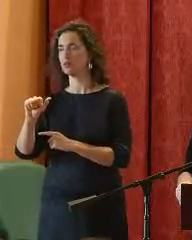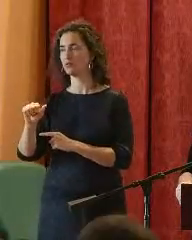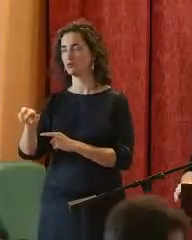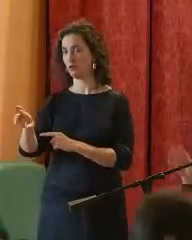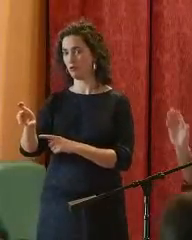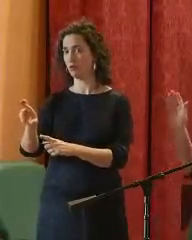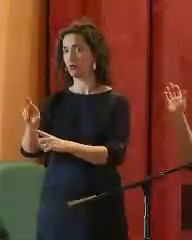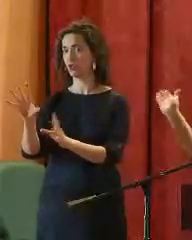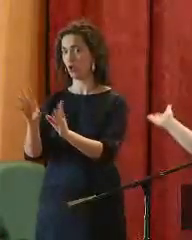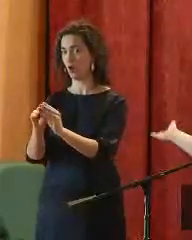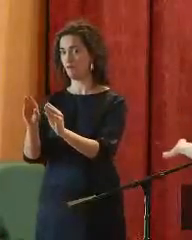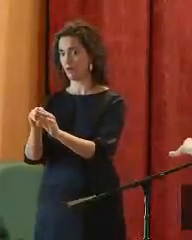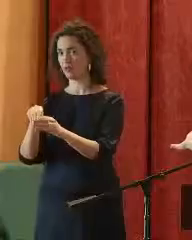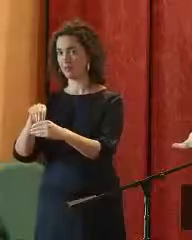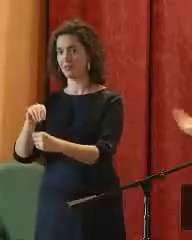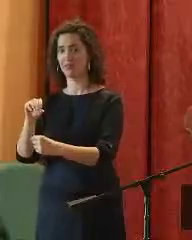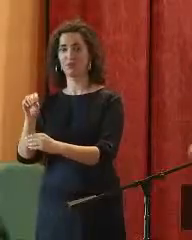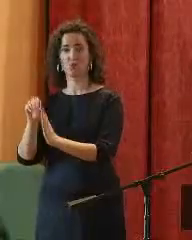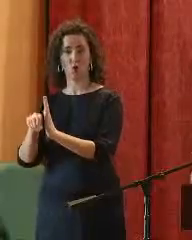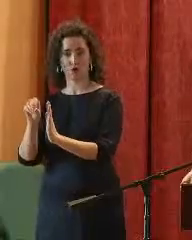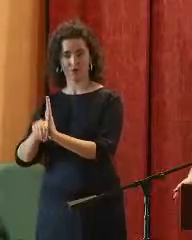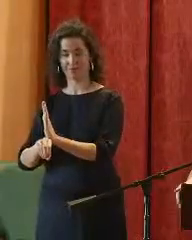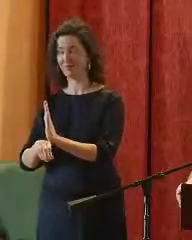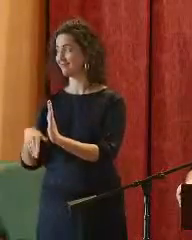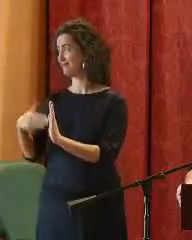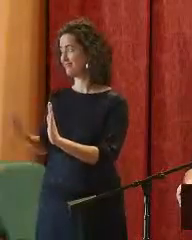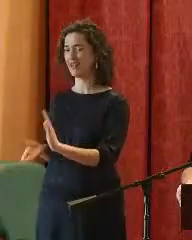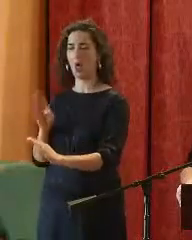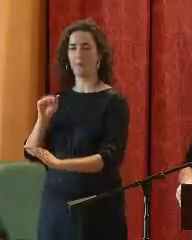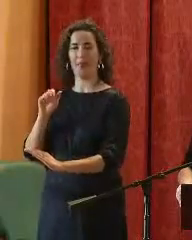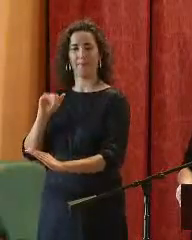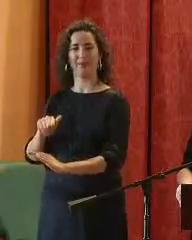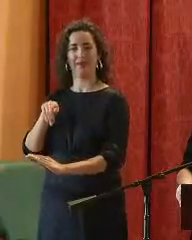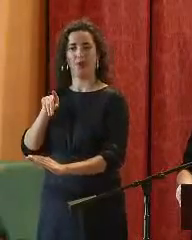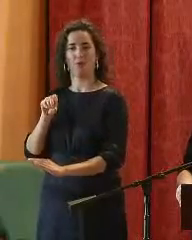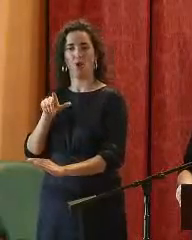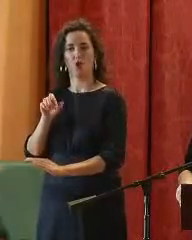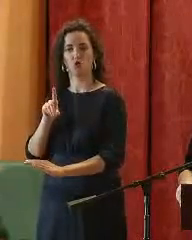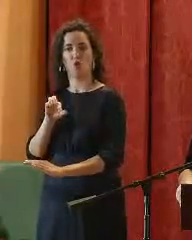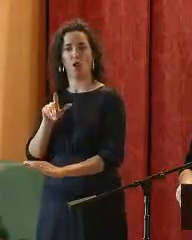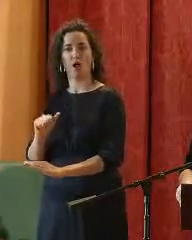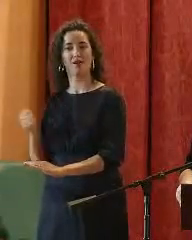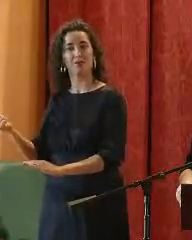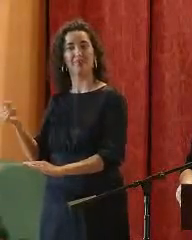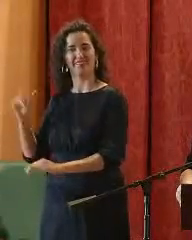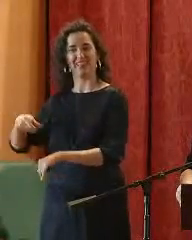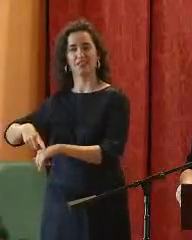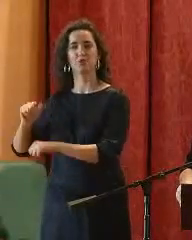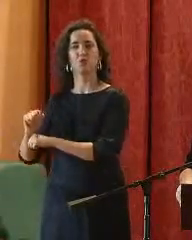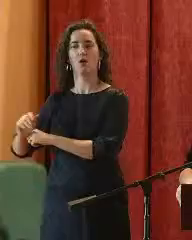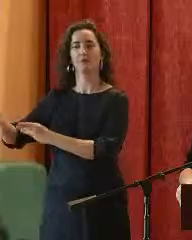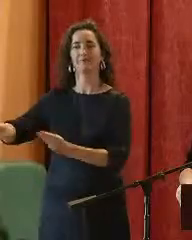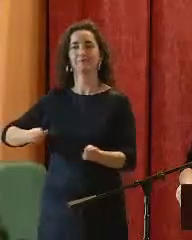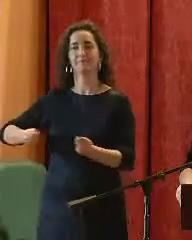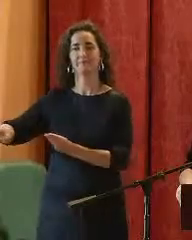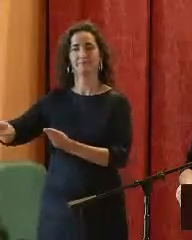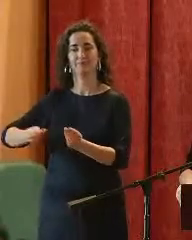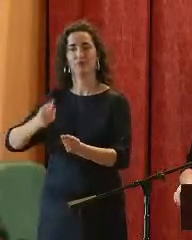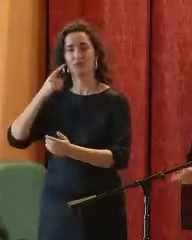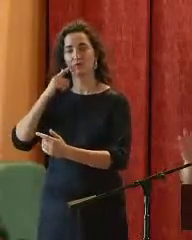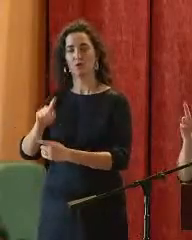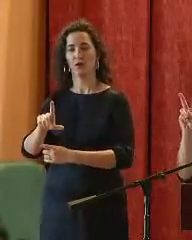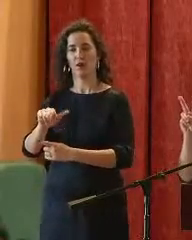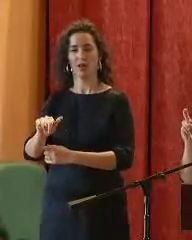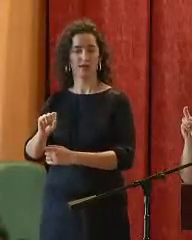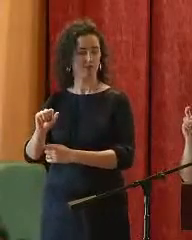and actually our very own baby Cole Zola was a Lessard facilitator at that time. And